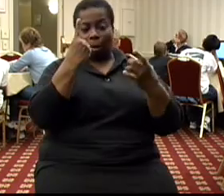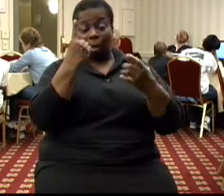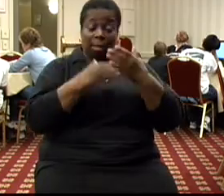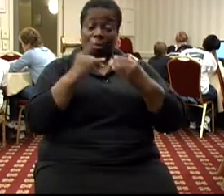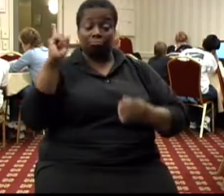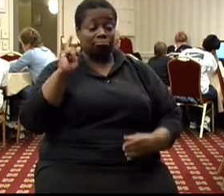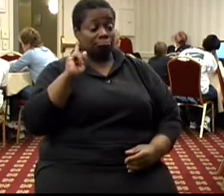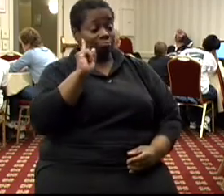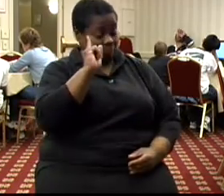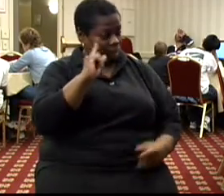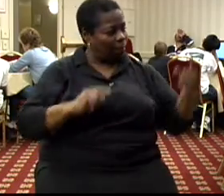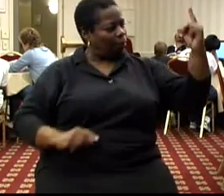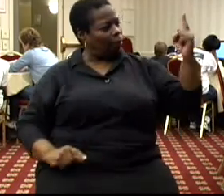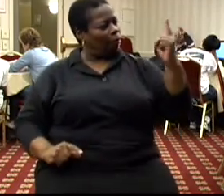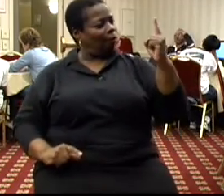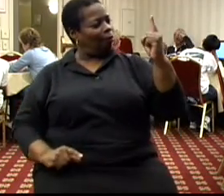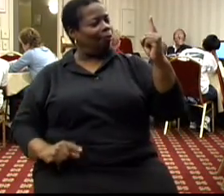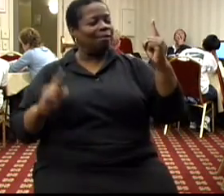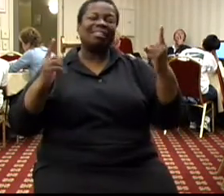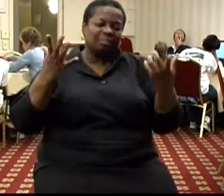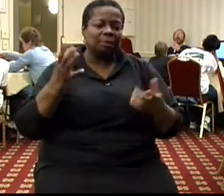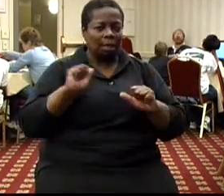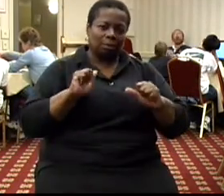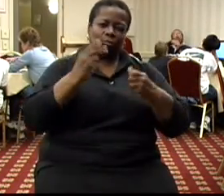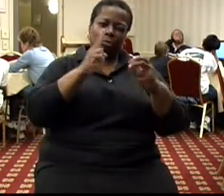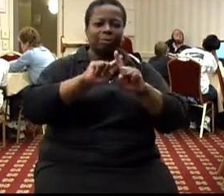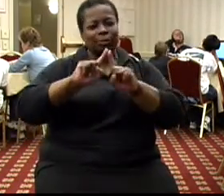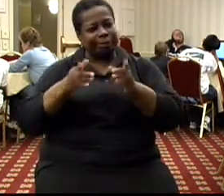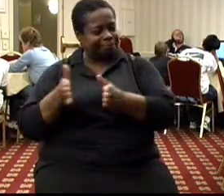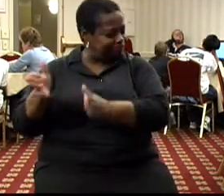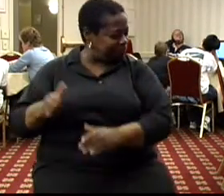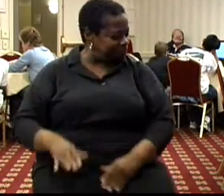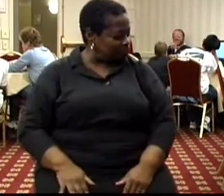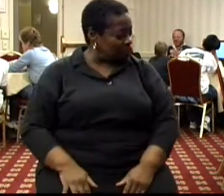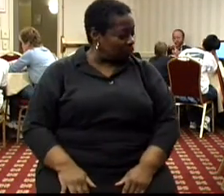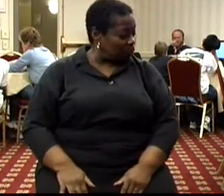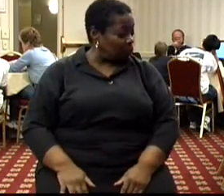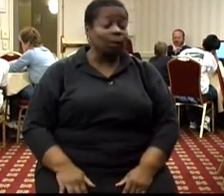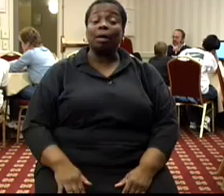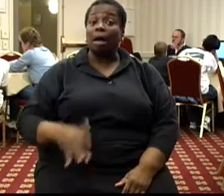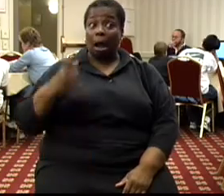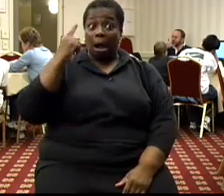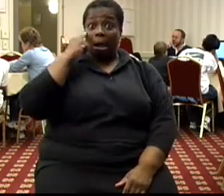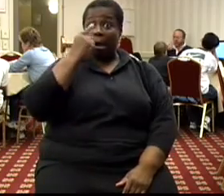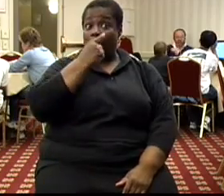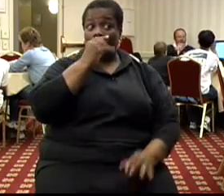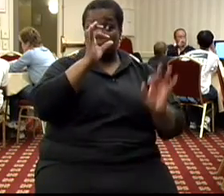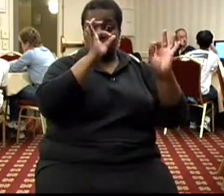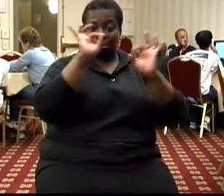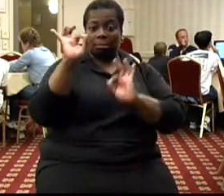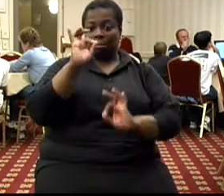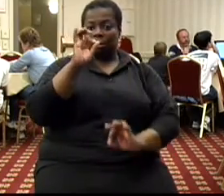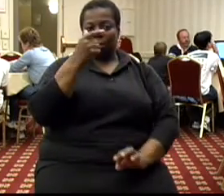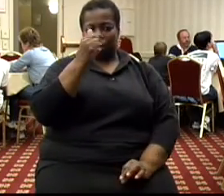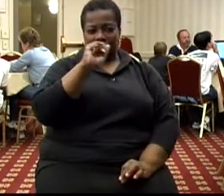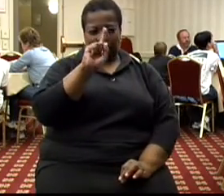with one hand and then another hand. You can do it in symmetry form or not. Eye gaze as well is very, very